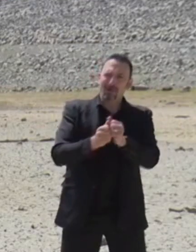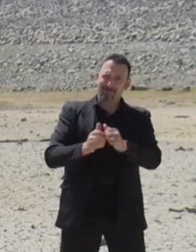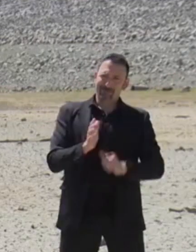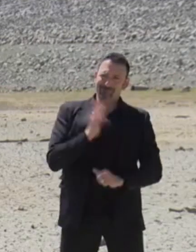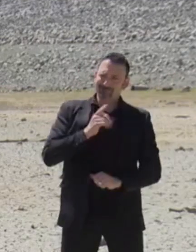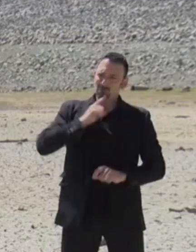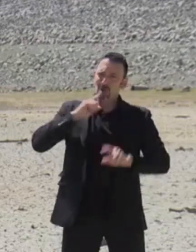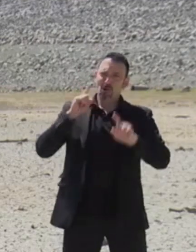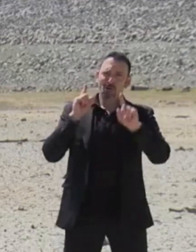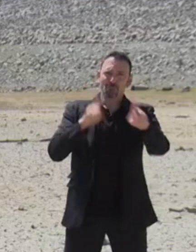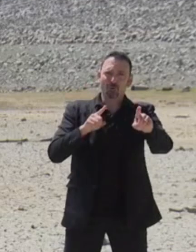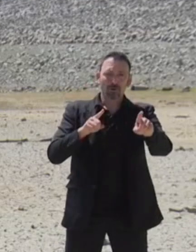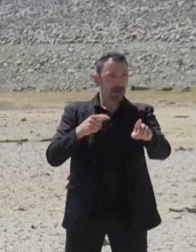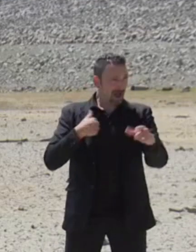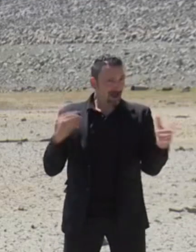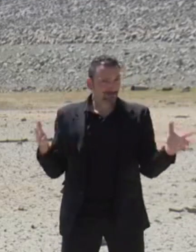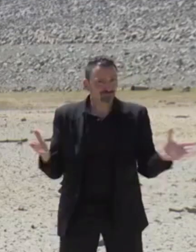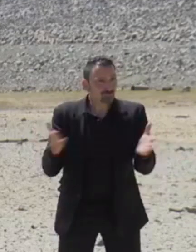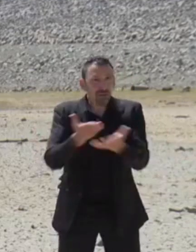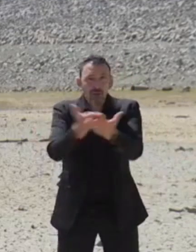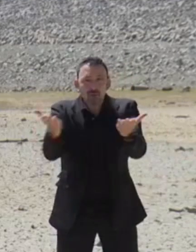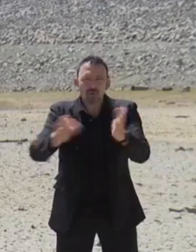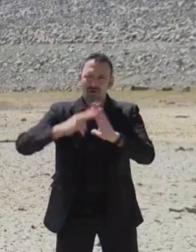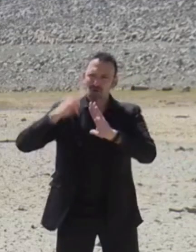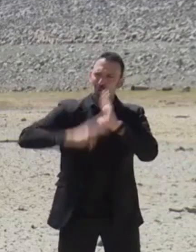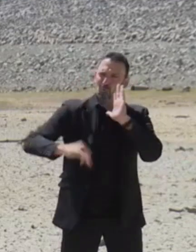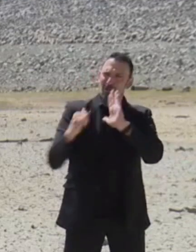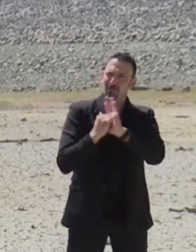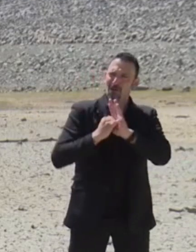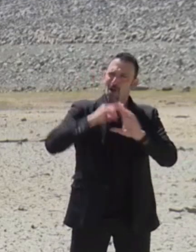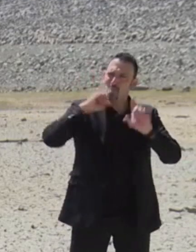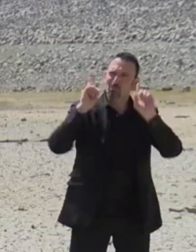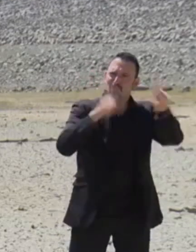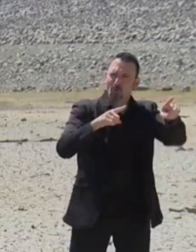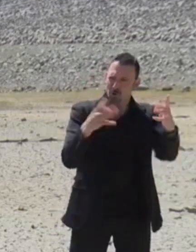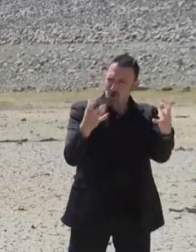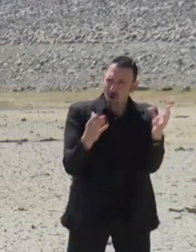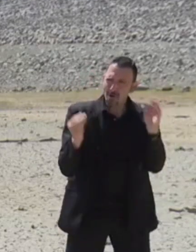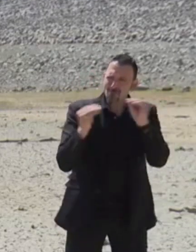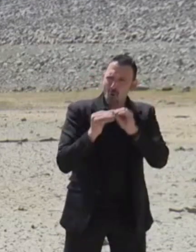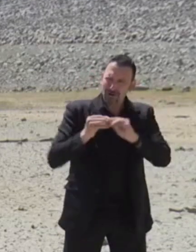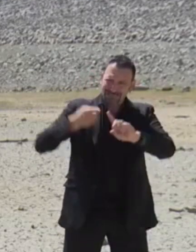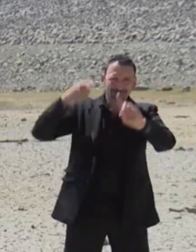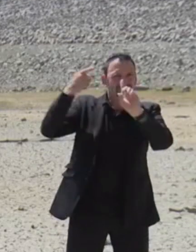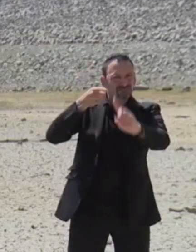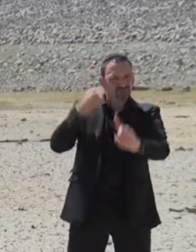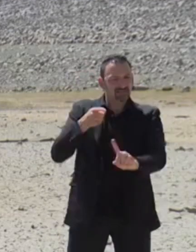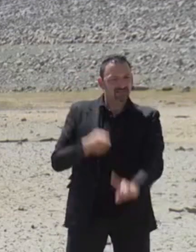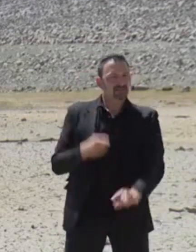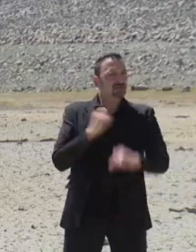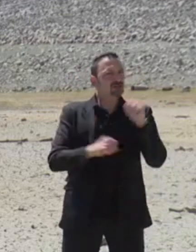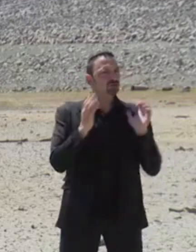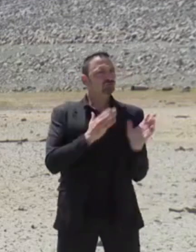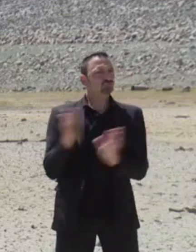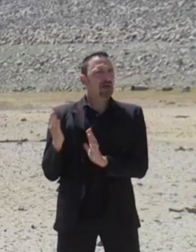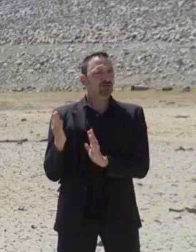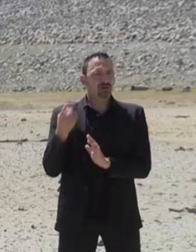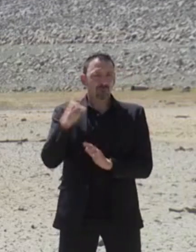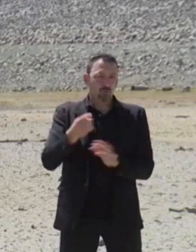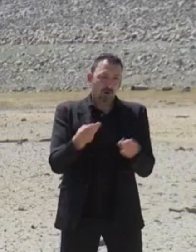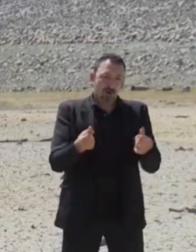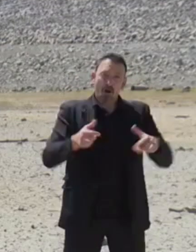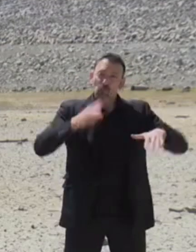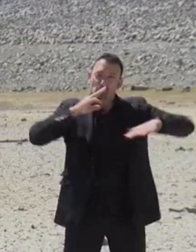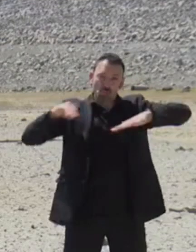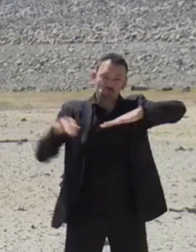I encourage people to take a look at that report, those that are looking for concrete strategies and solutions on issues from groundwater